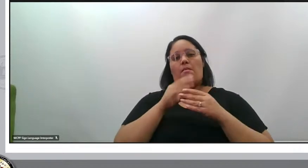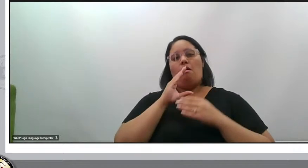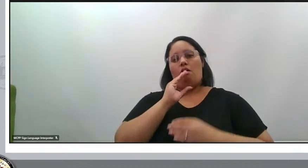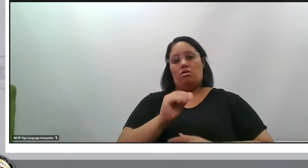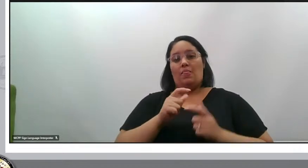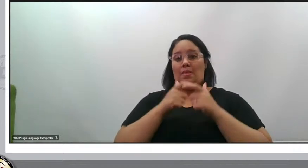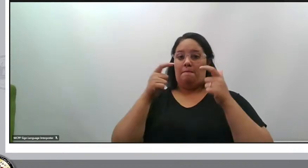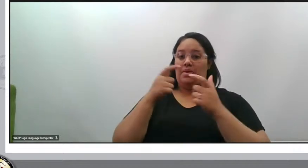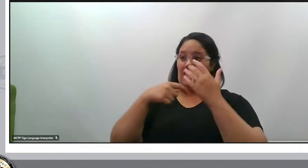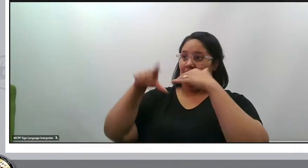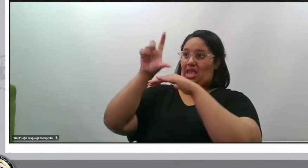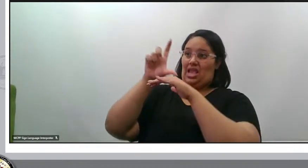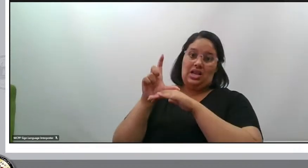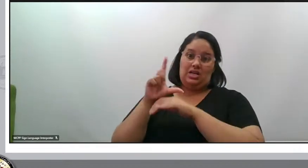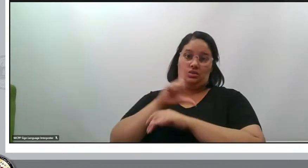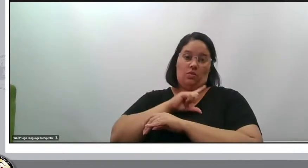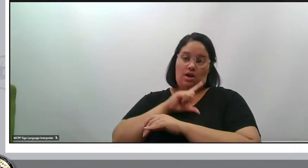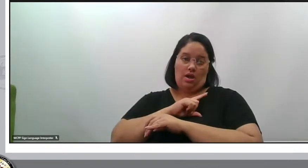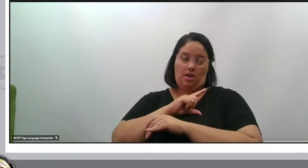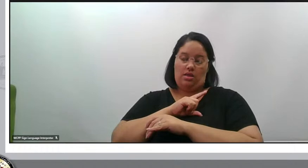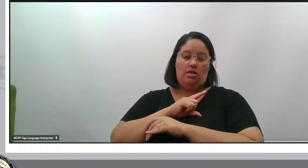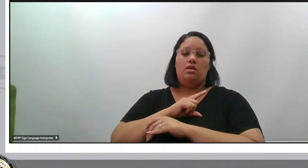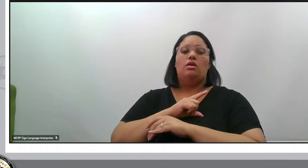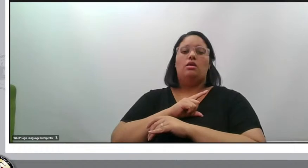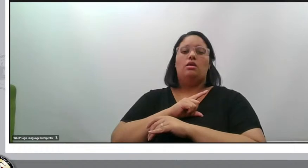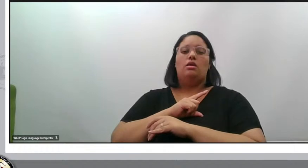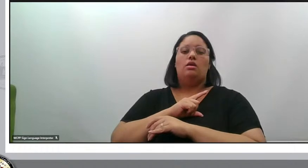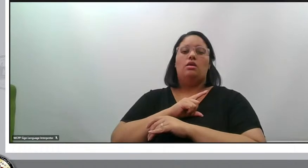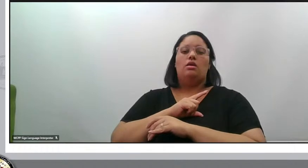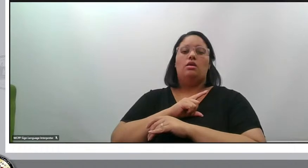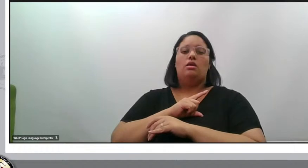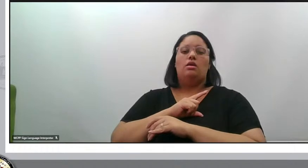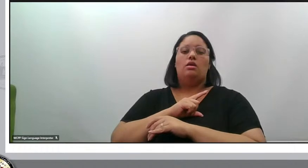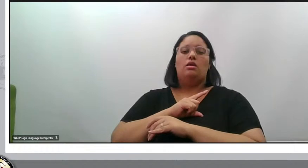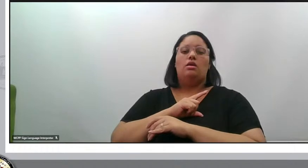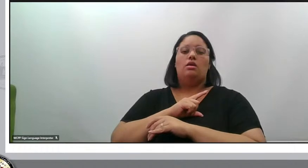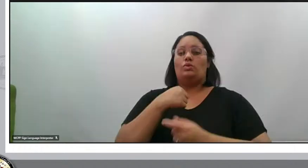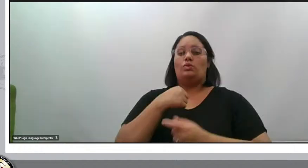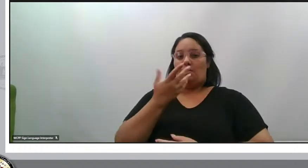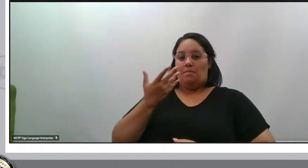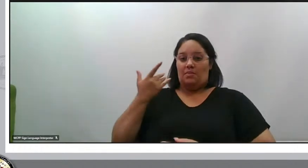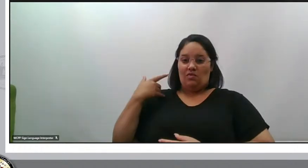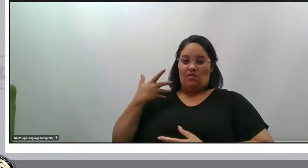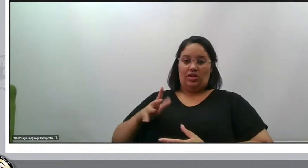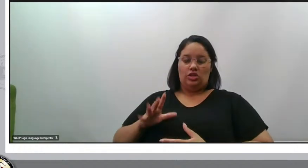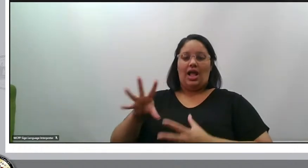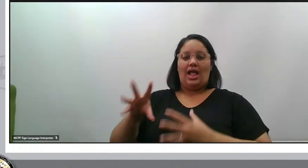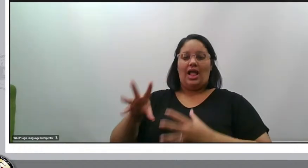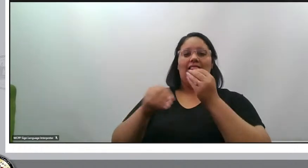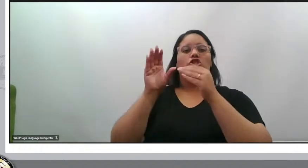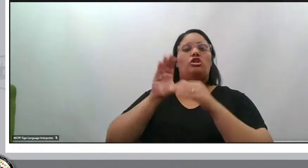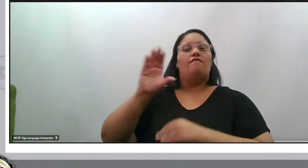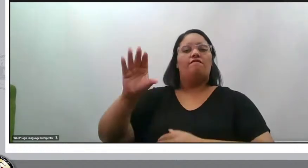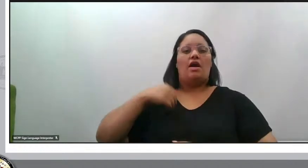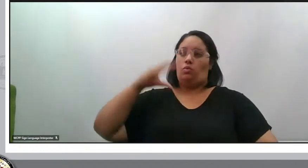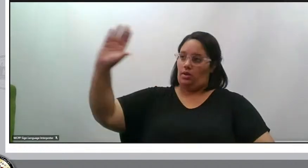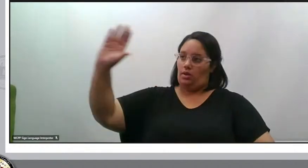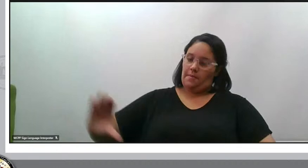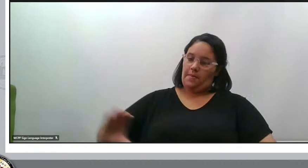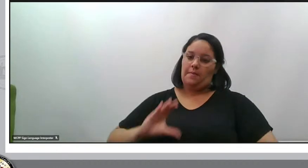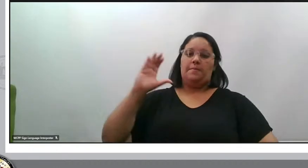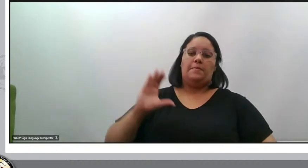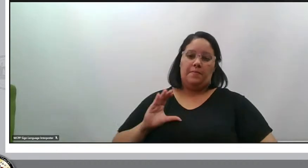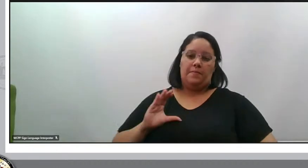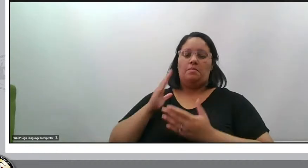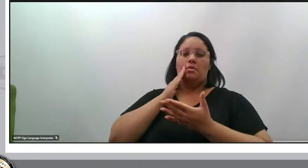big increase in travel and subsistence is in direct relation to what we've mentioned a few times, is the additional funding received